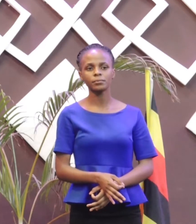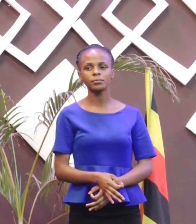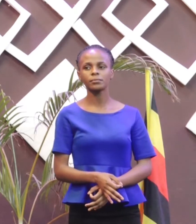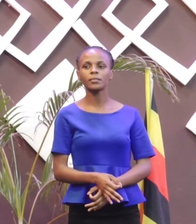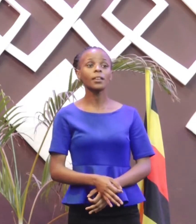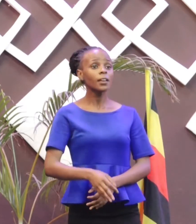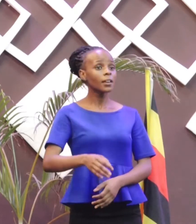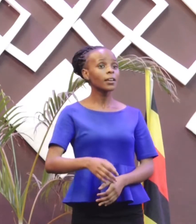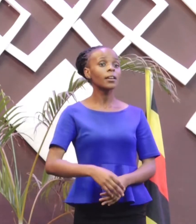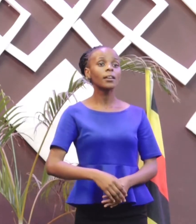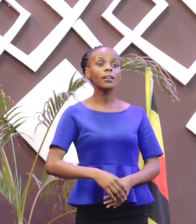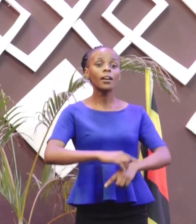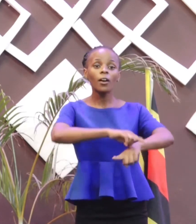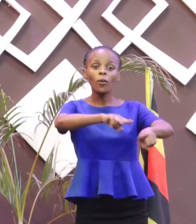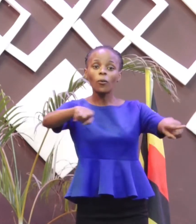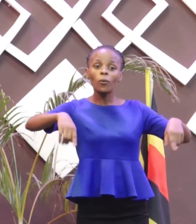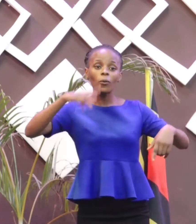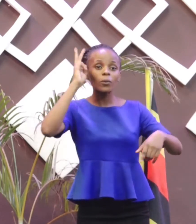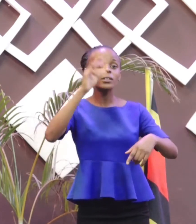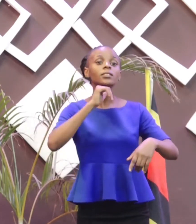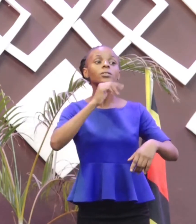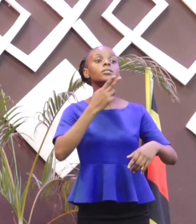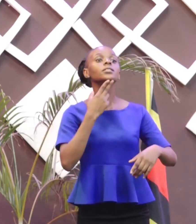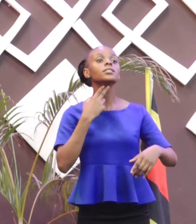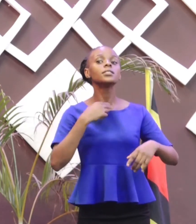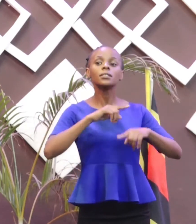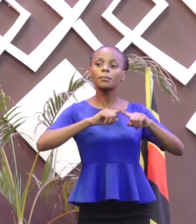will not need, but we will meet them.